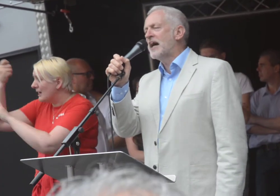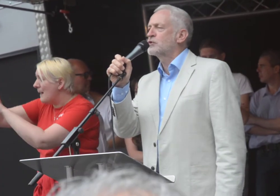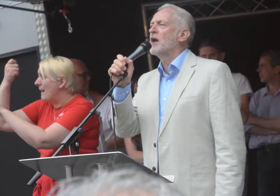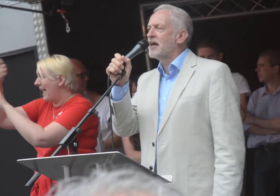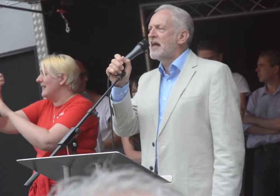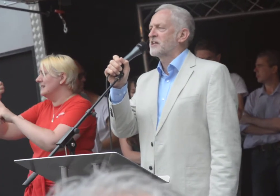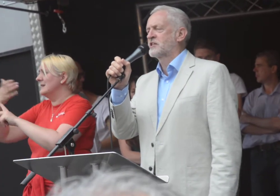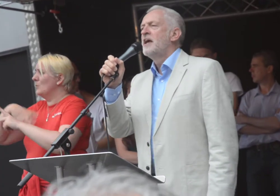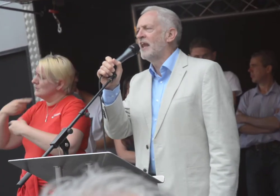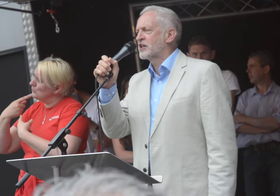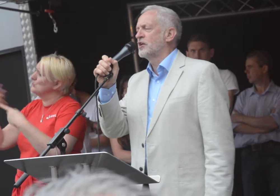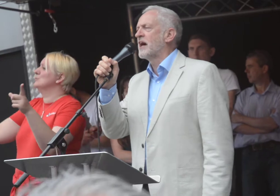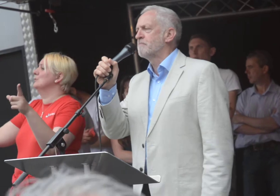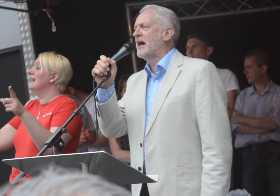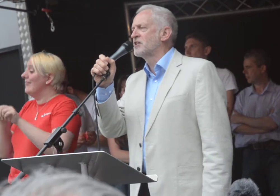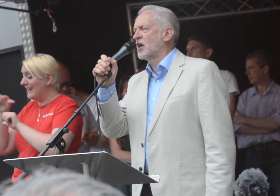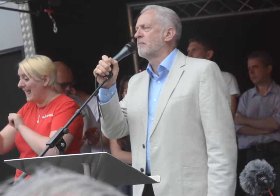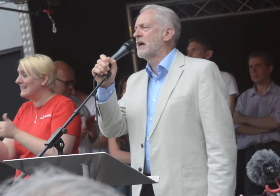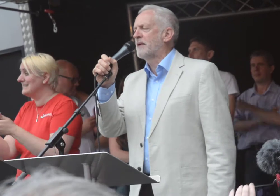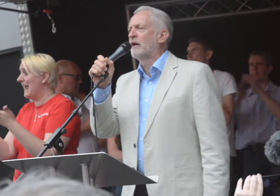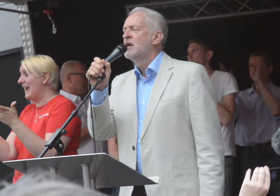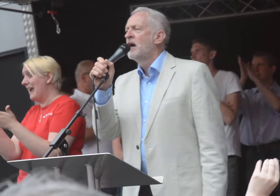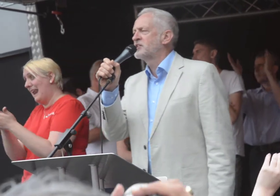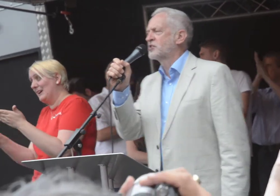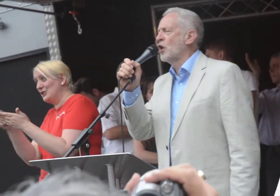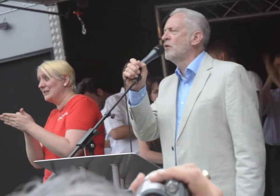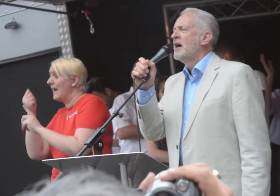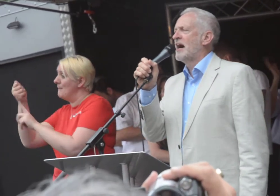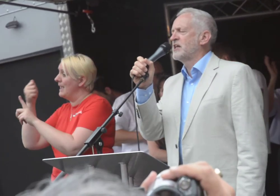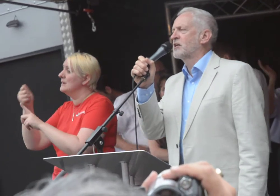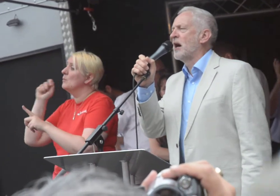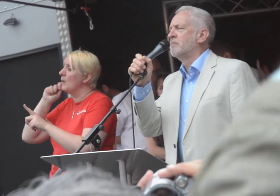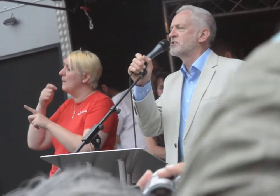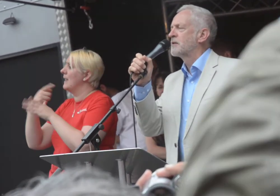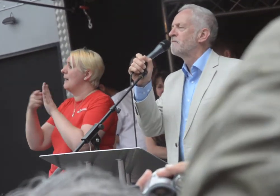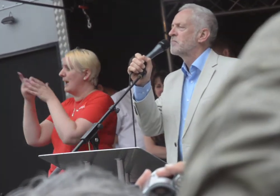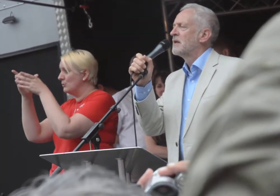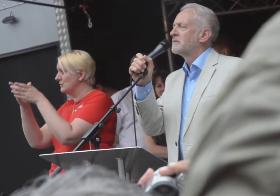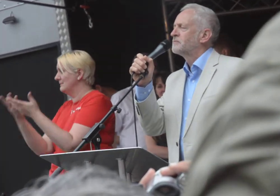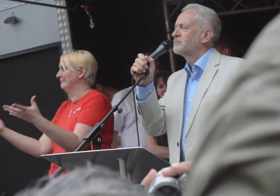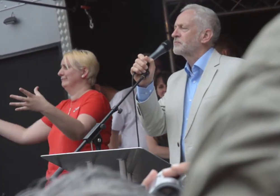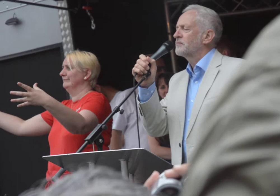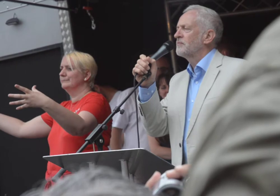and that's what the next election campaign is going to be about as soon as it comes.